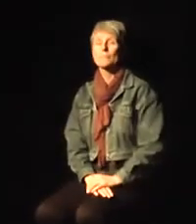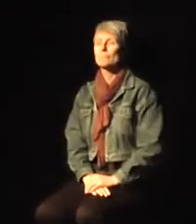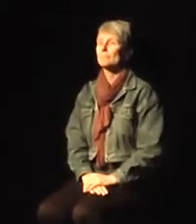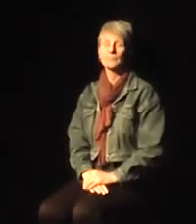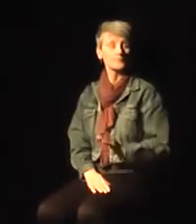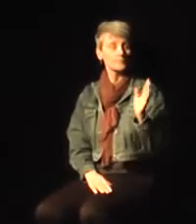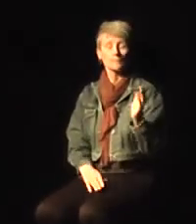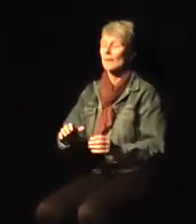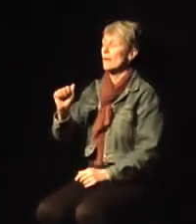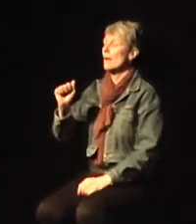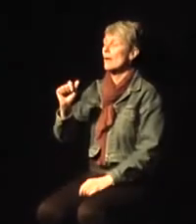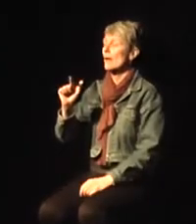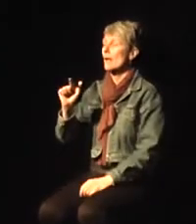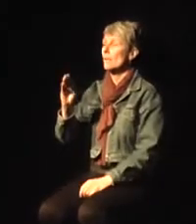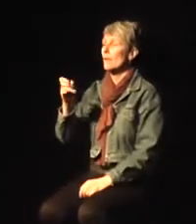My name is Alberto Heide.